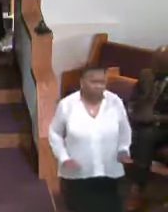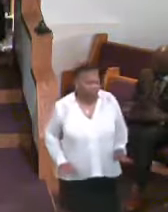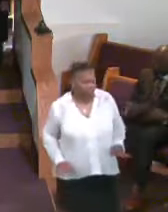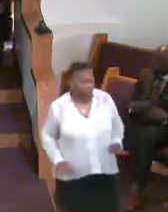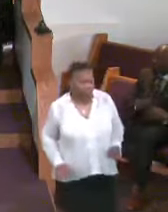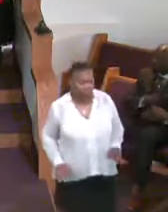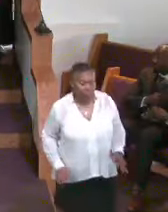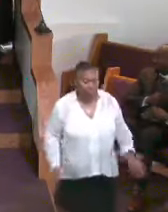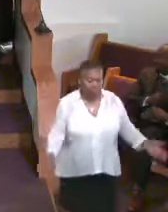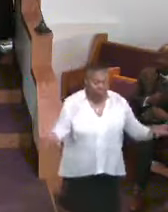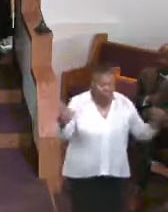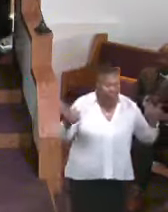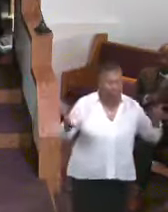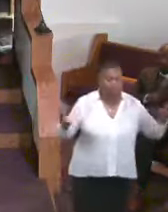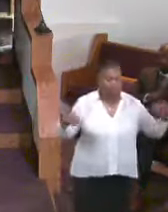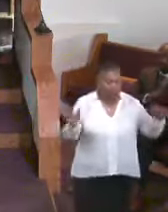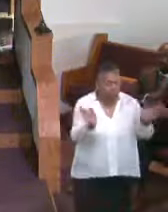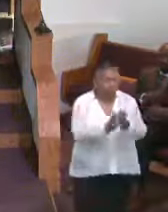Come on, put some hands together, y'all.